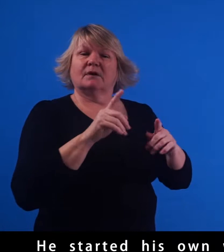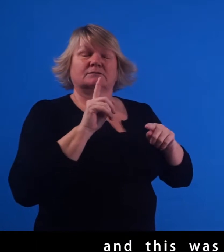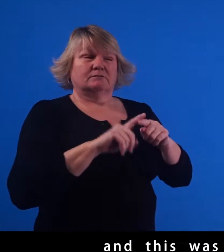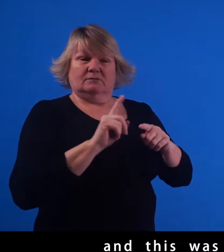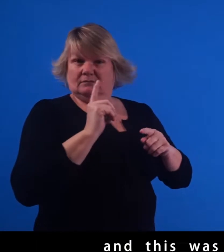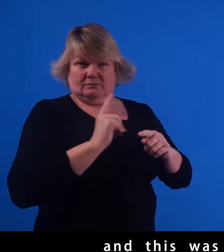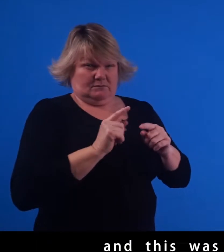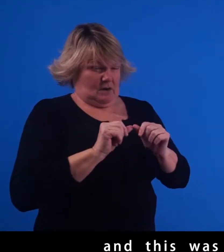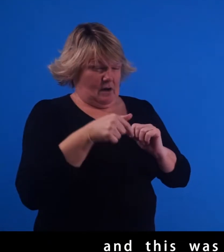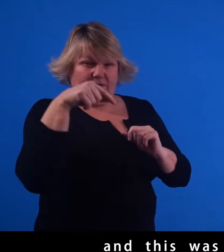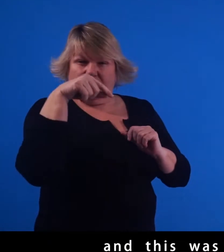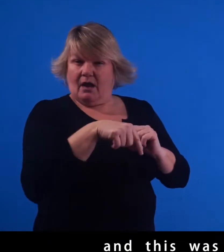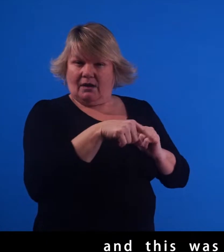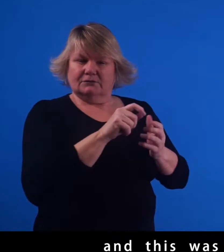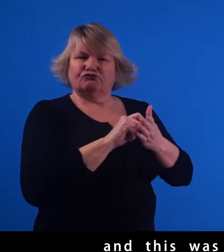poems,